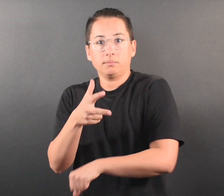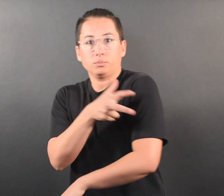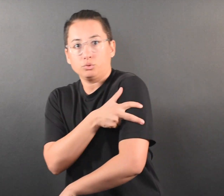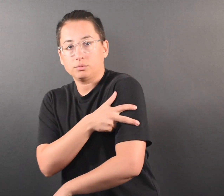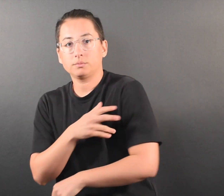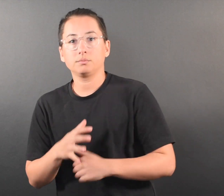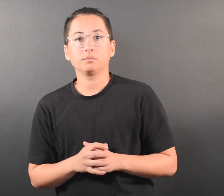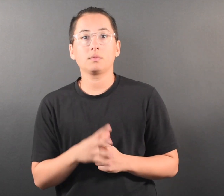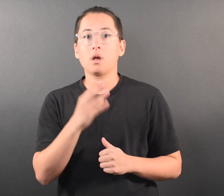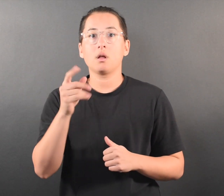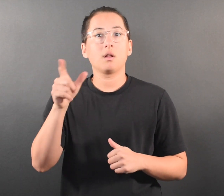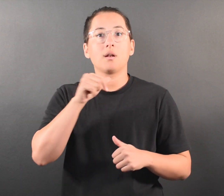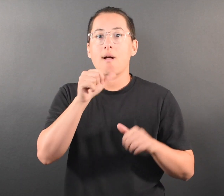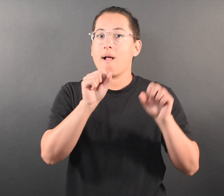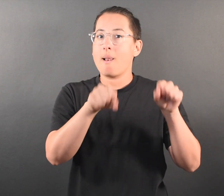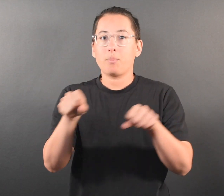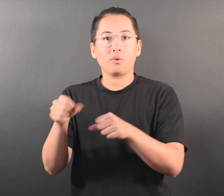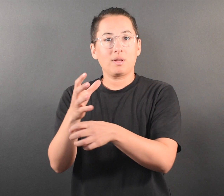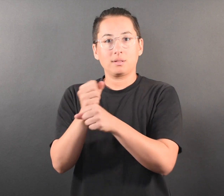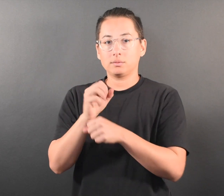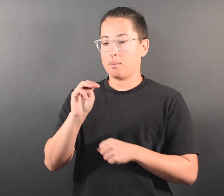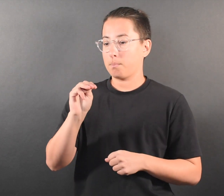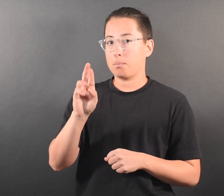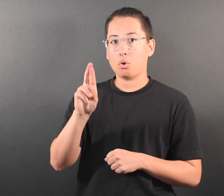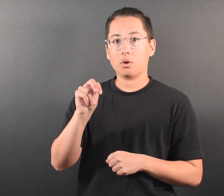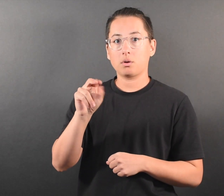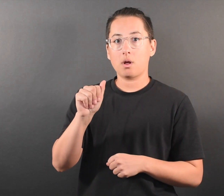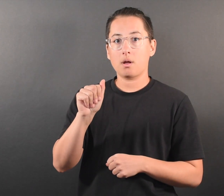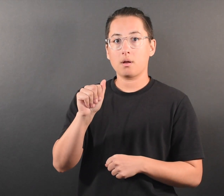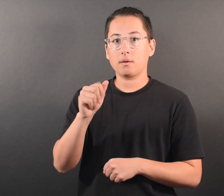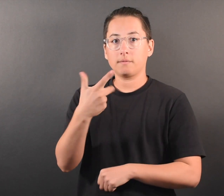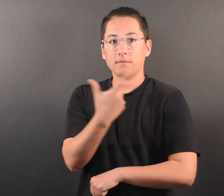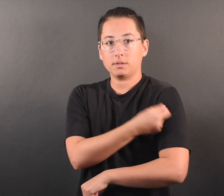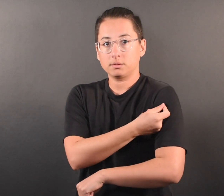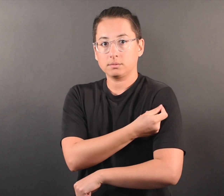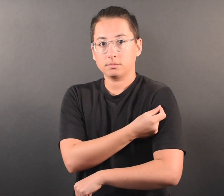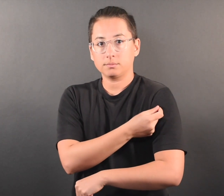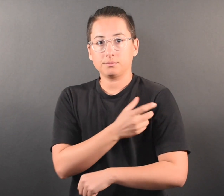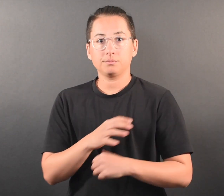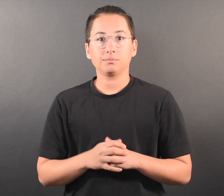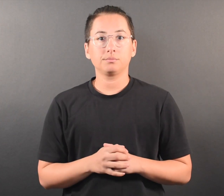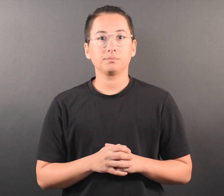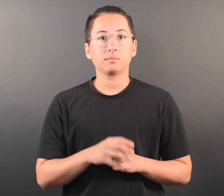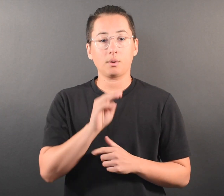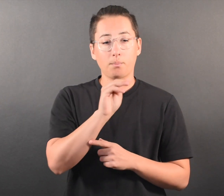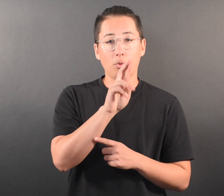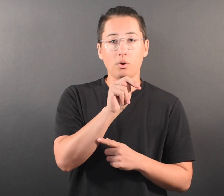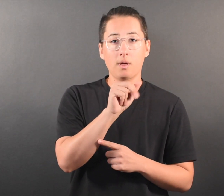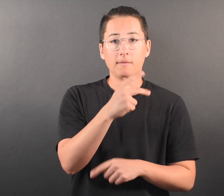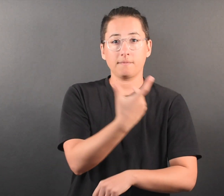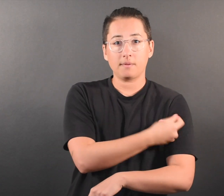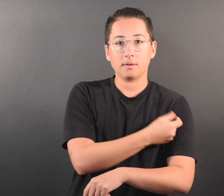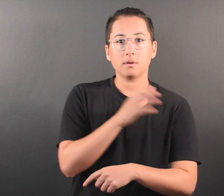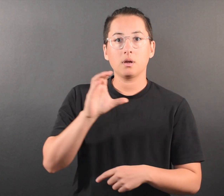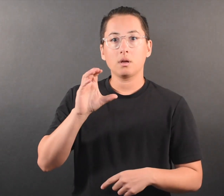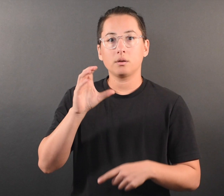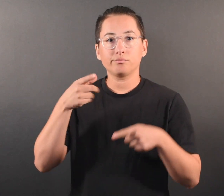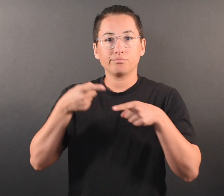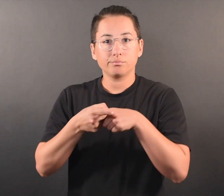booster doses, and are unable to receive the mRNA vaccine. For example, mRNA